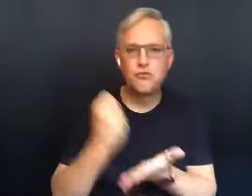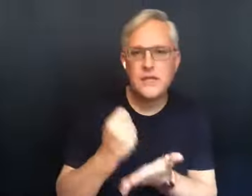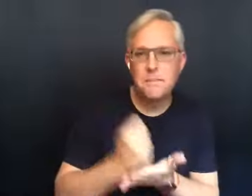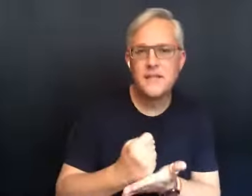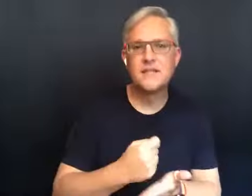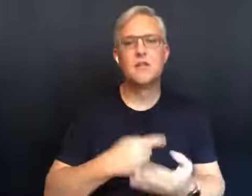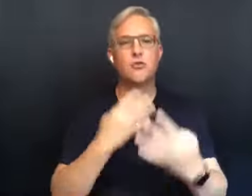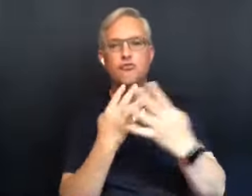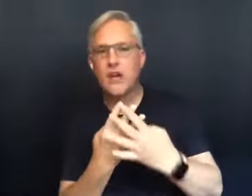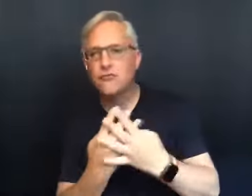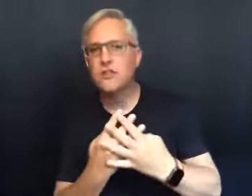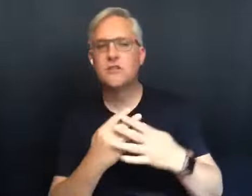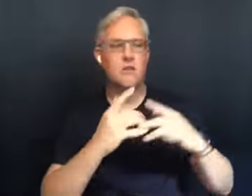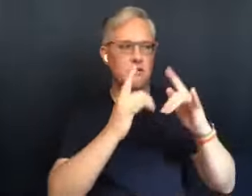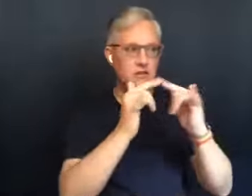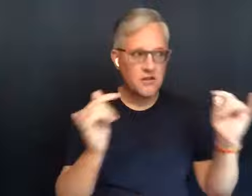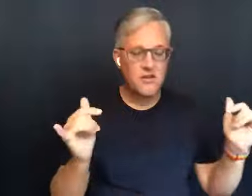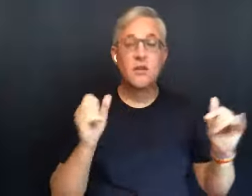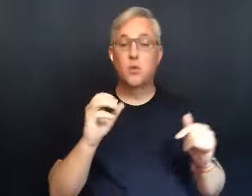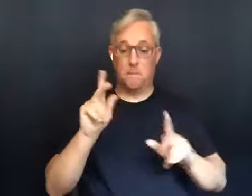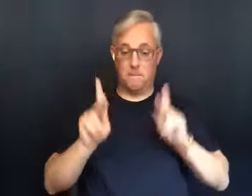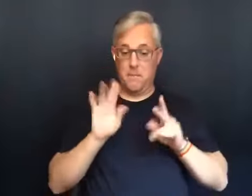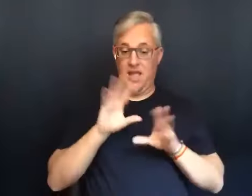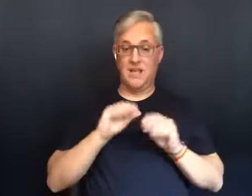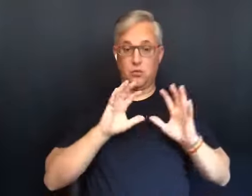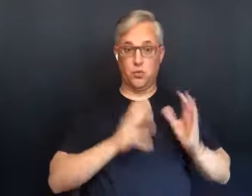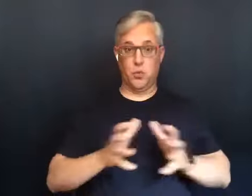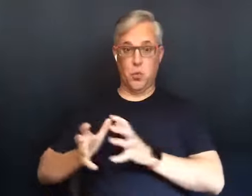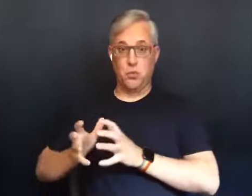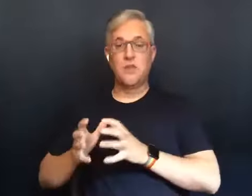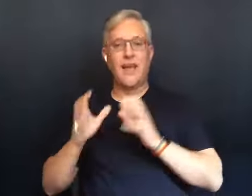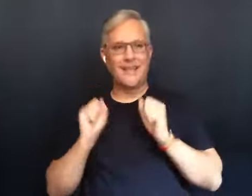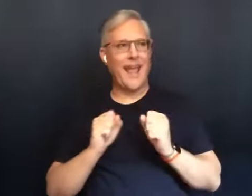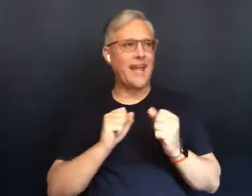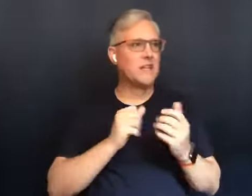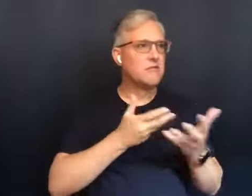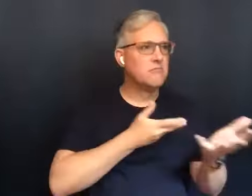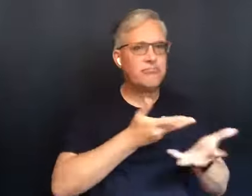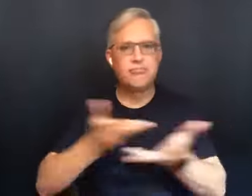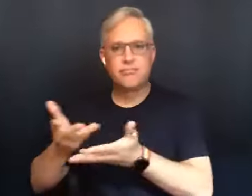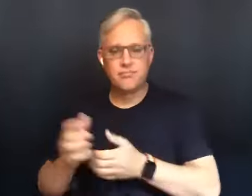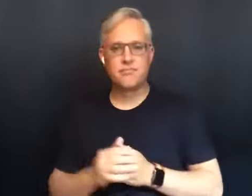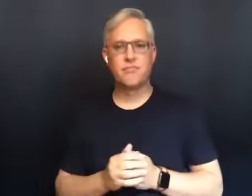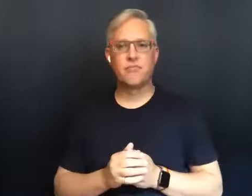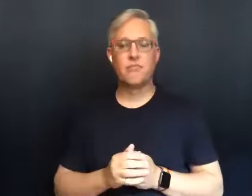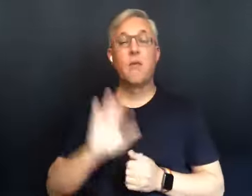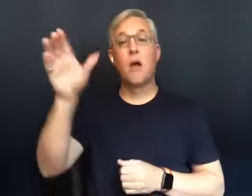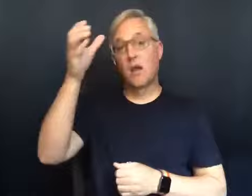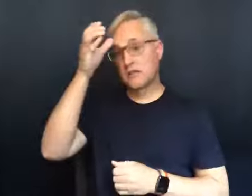through public information, treatment, corrections, work, those kind of things. Set the conditions so that us members of groups can do